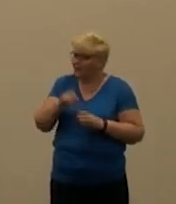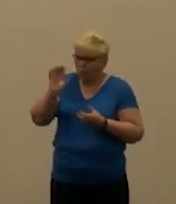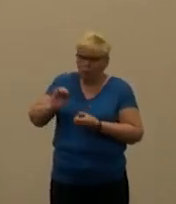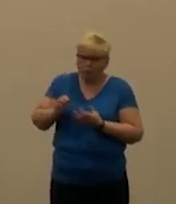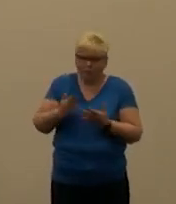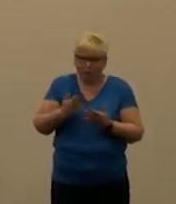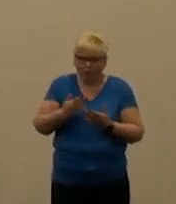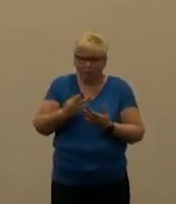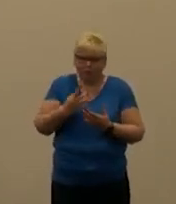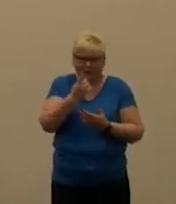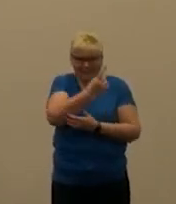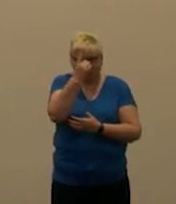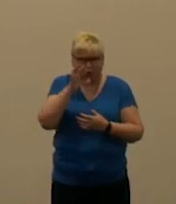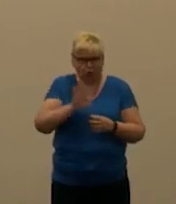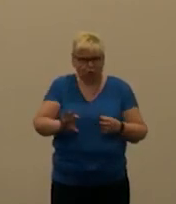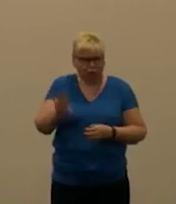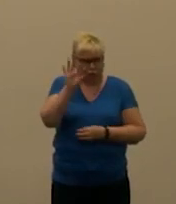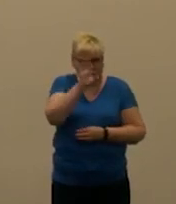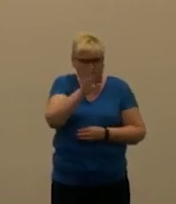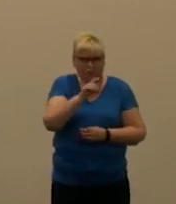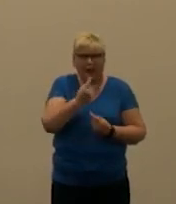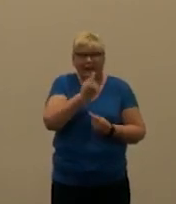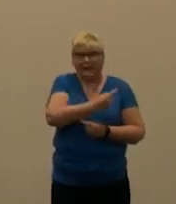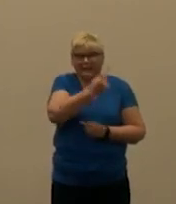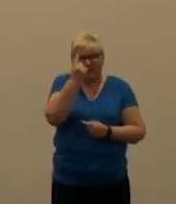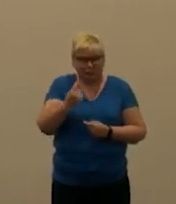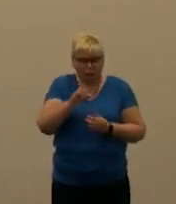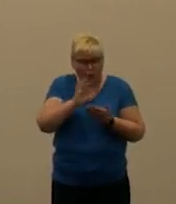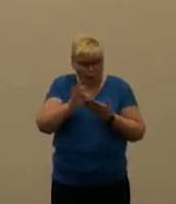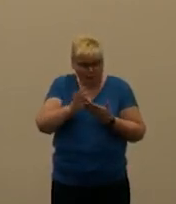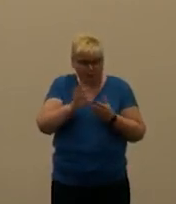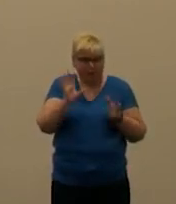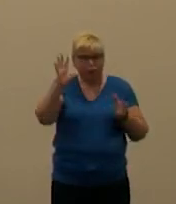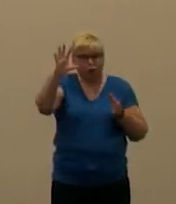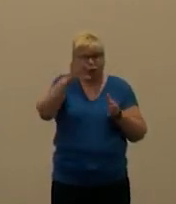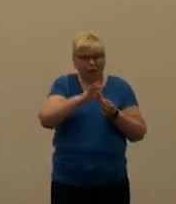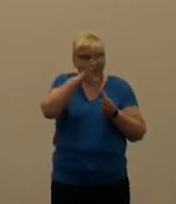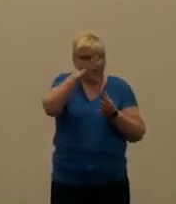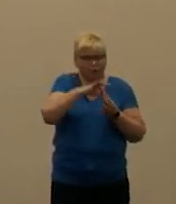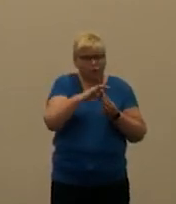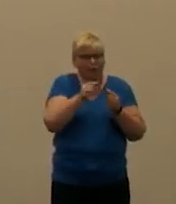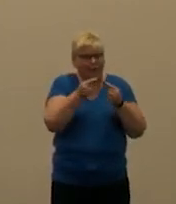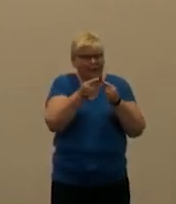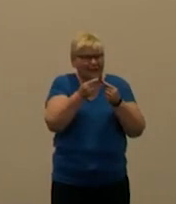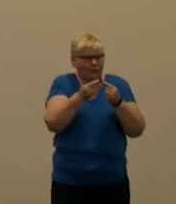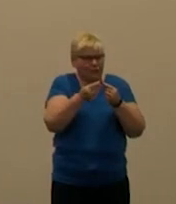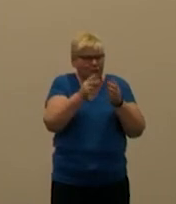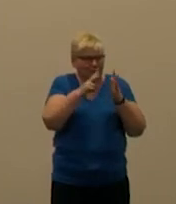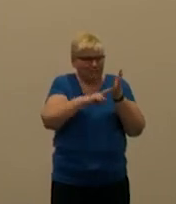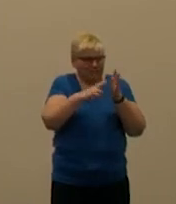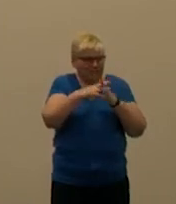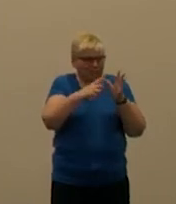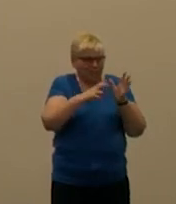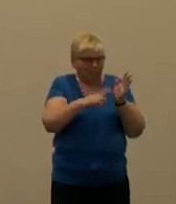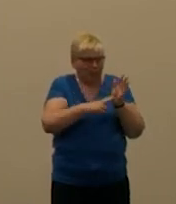provisioned in each region, and each branch office is connecting to the nearest Virtual WAN hub, and you're